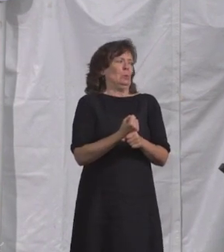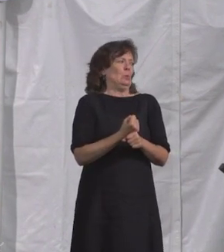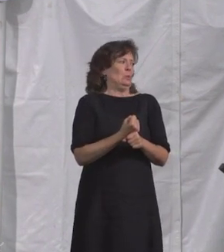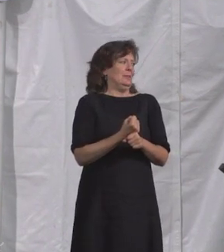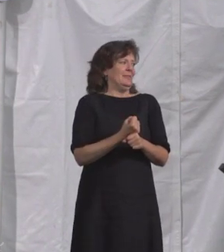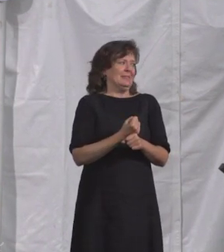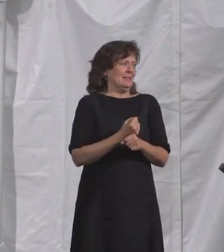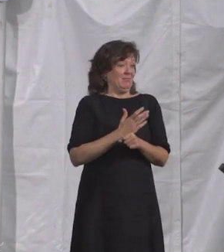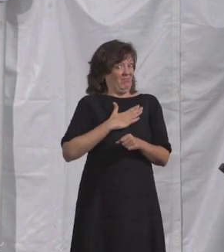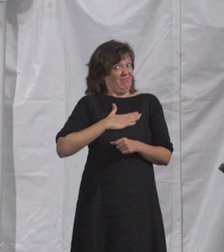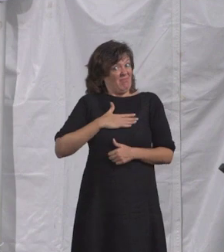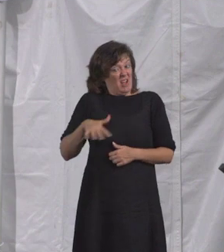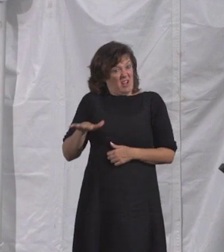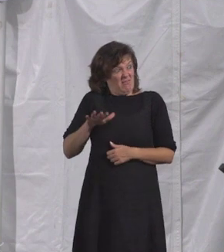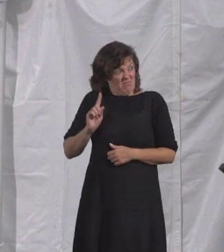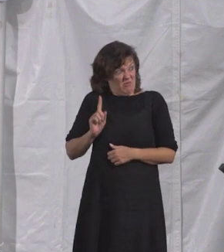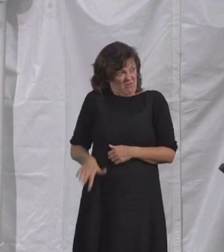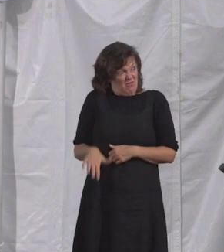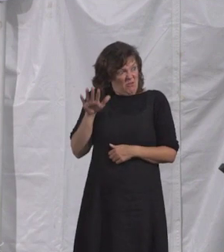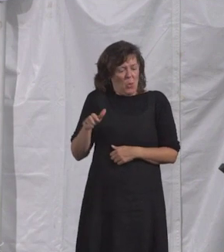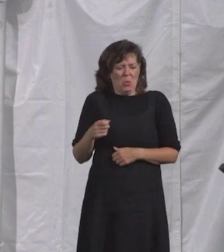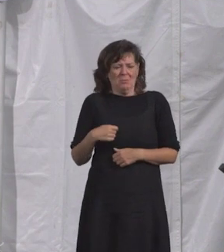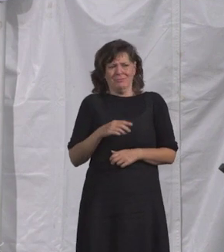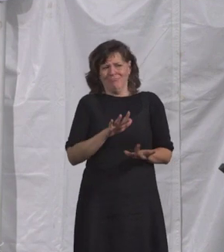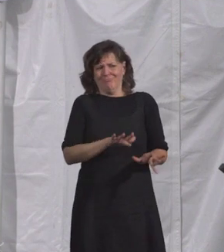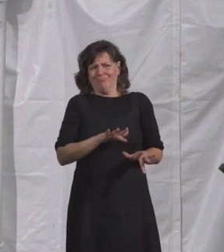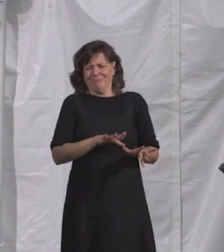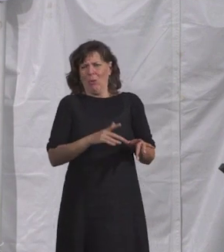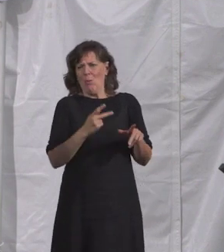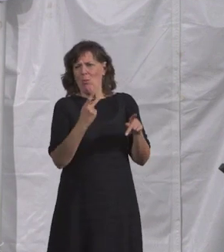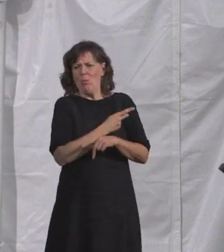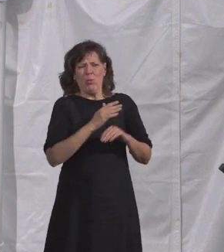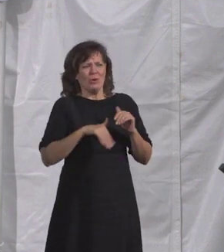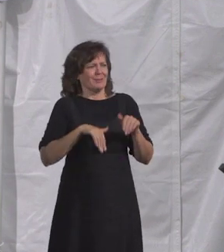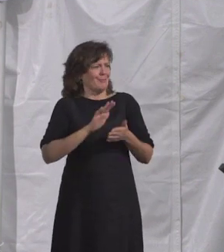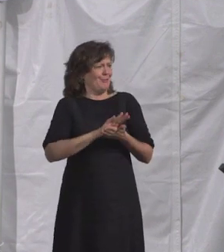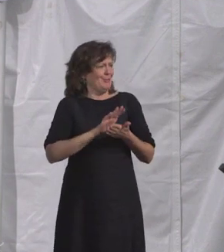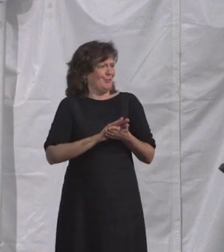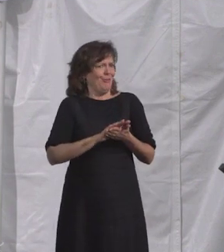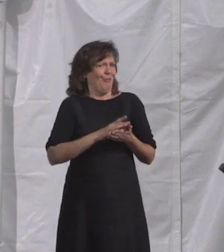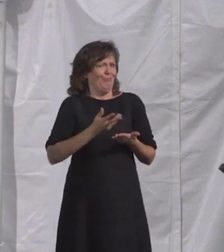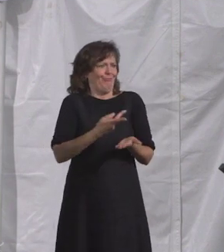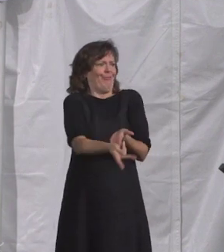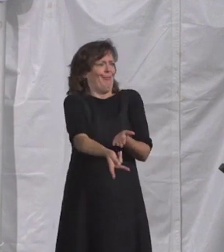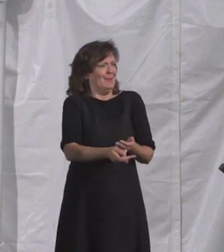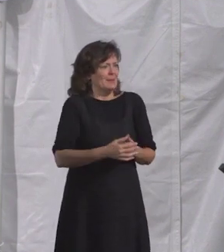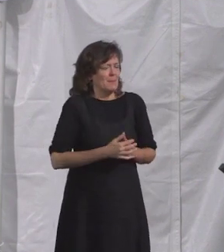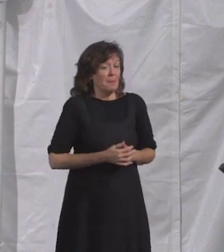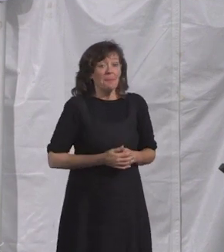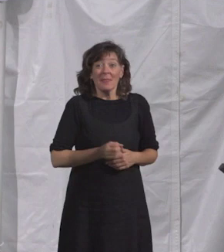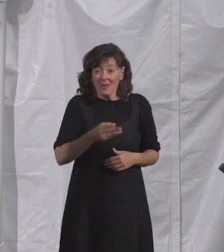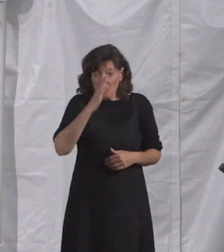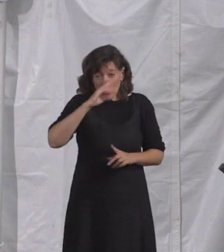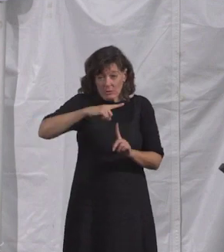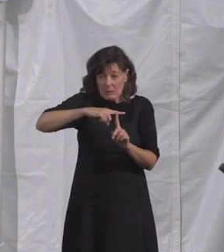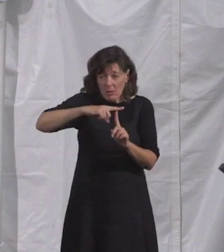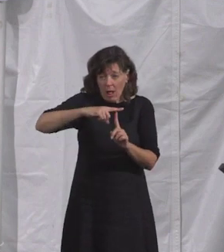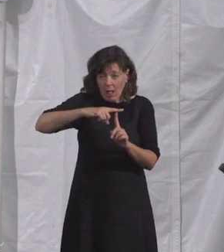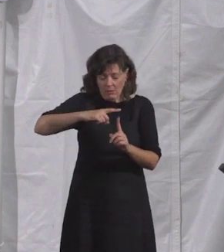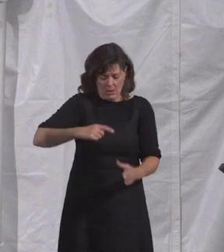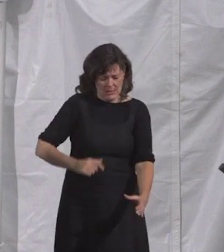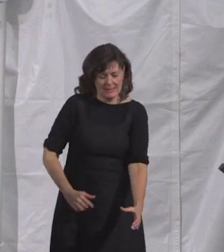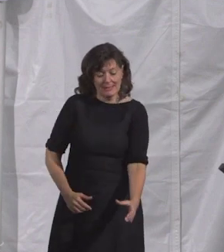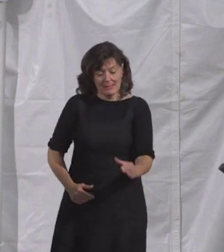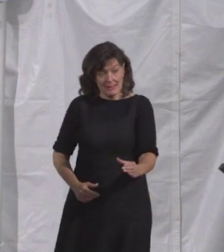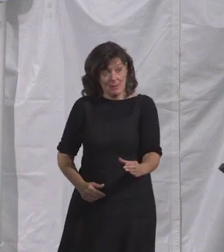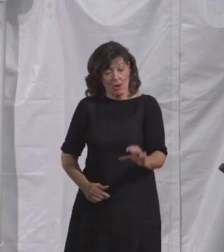you understand T-ball, right? There's a T. It's about this tall. You put a baseball on it. The baseball's just sitting there. It's not moving. It's not coming at